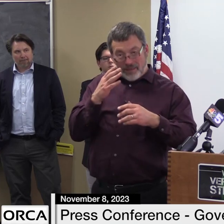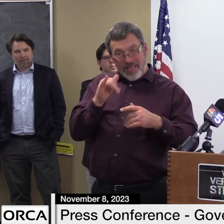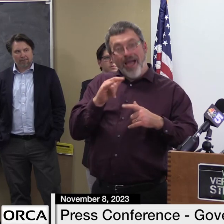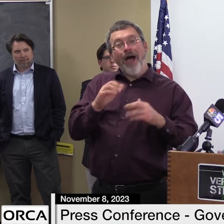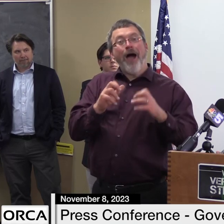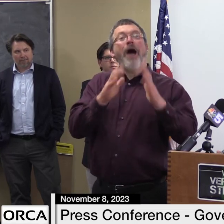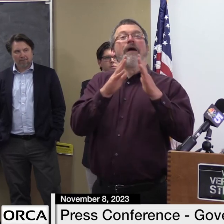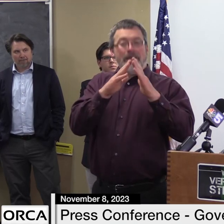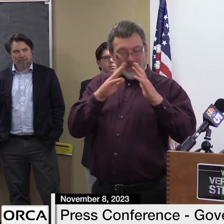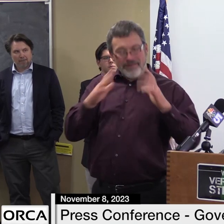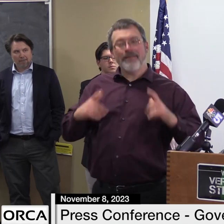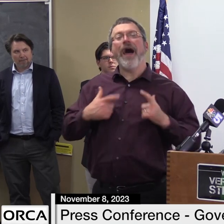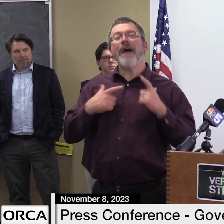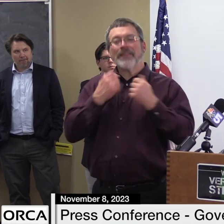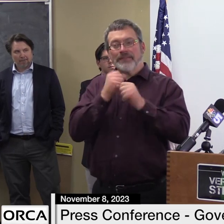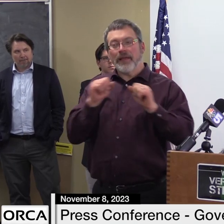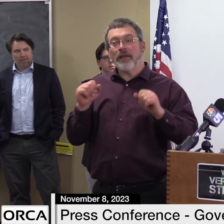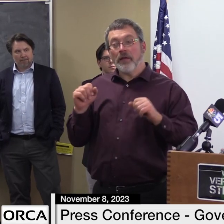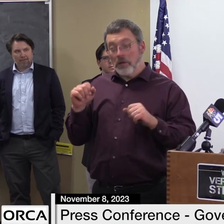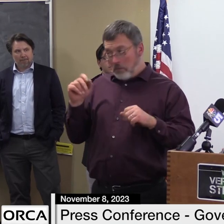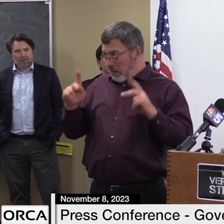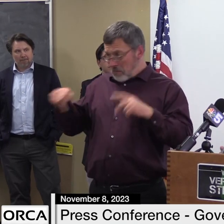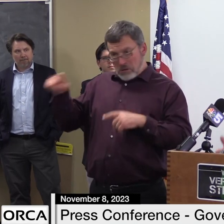to some